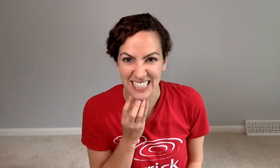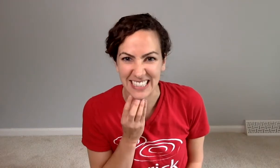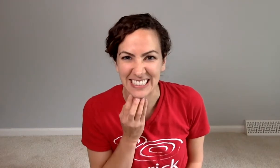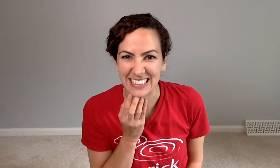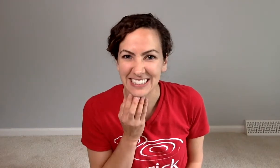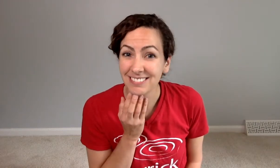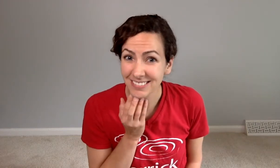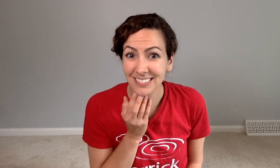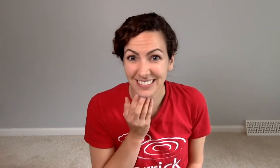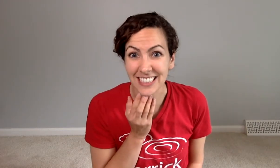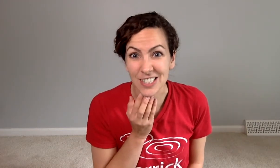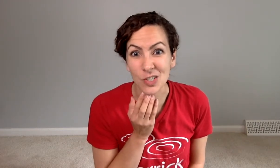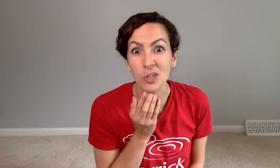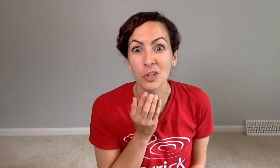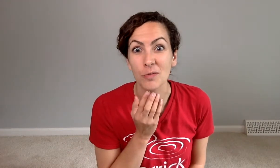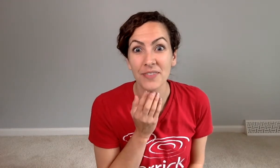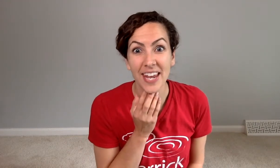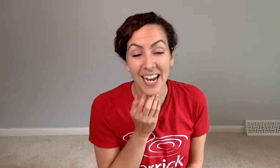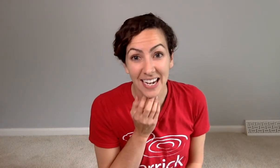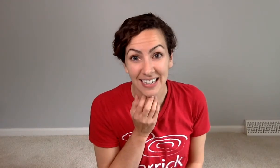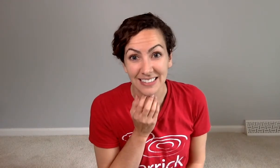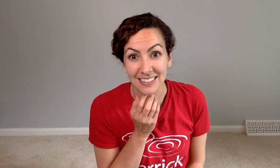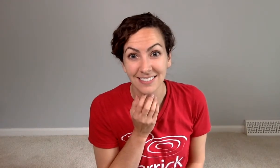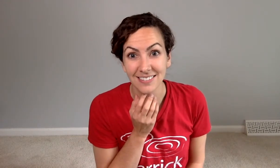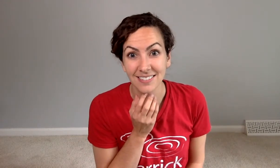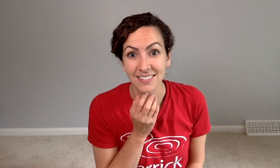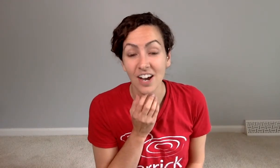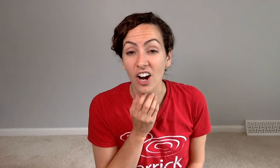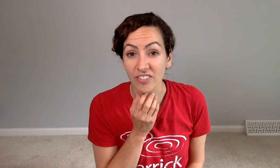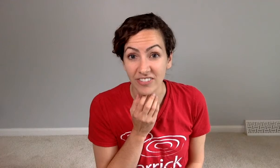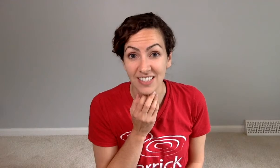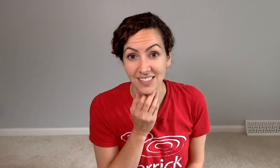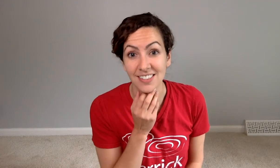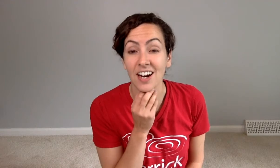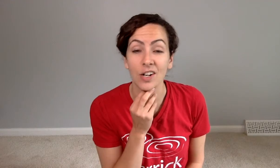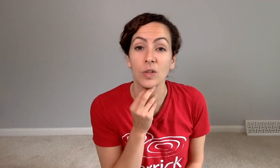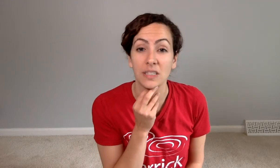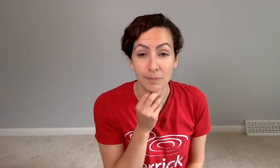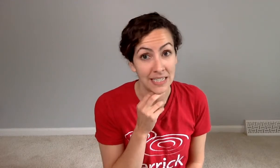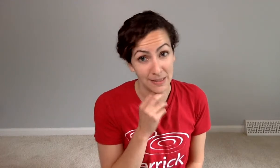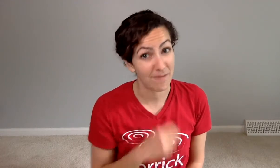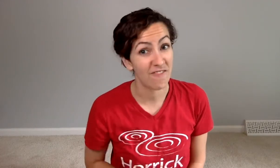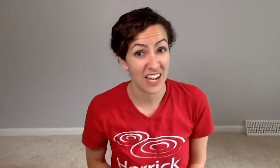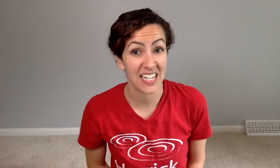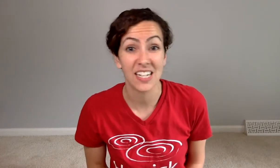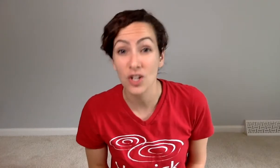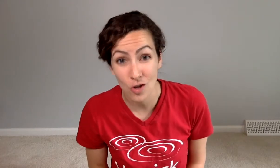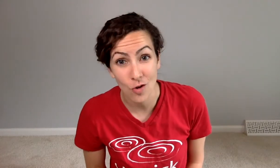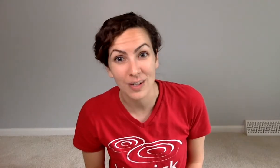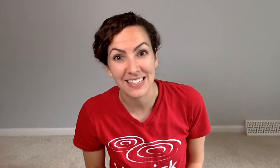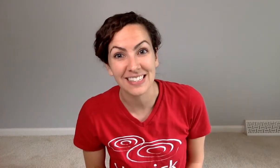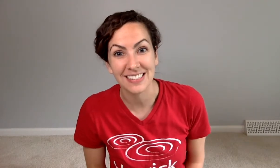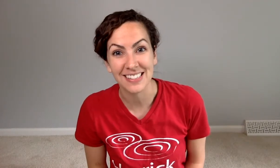faces. It's true. And our faces are going to make some funny noises